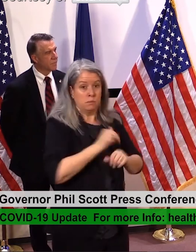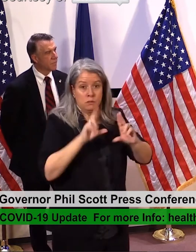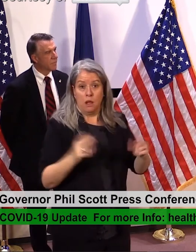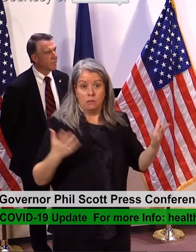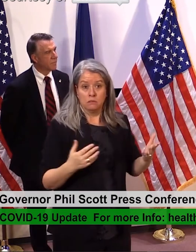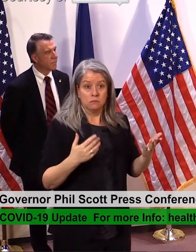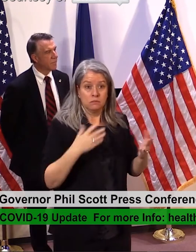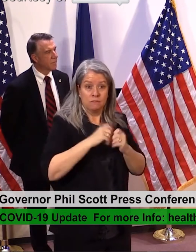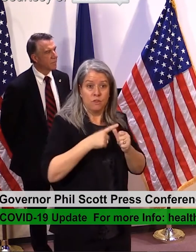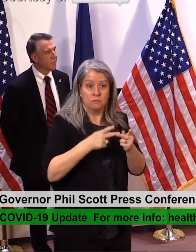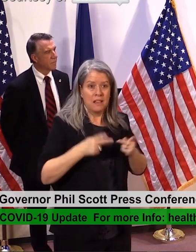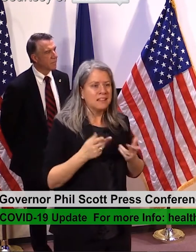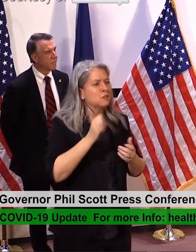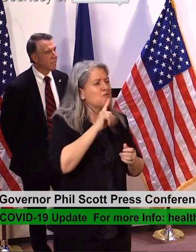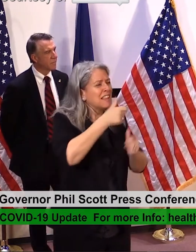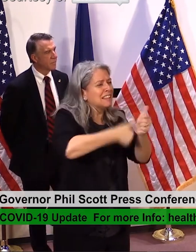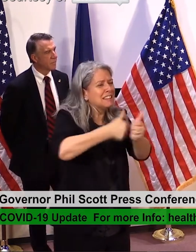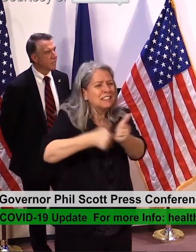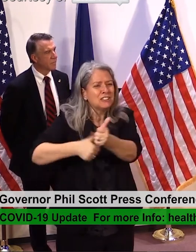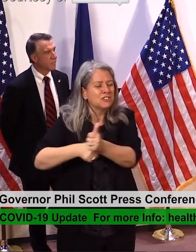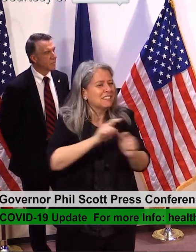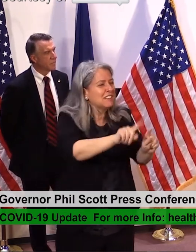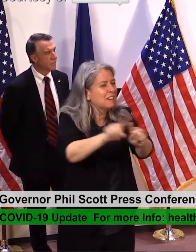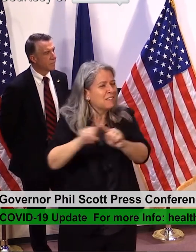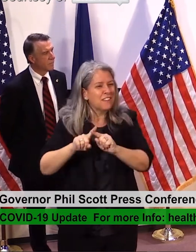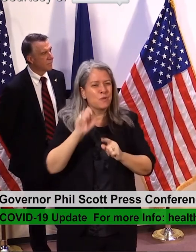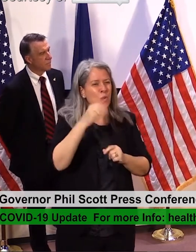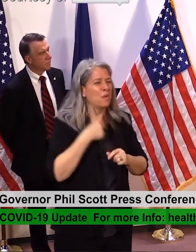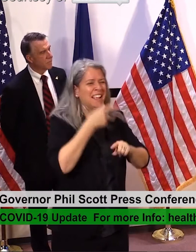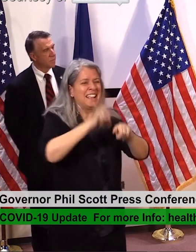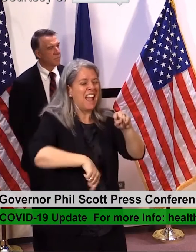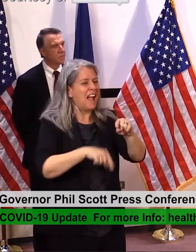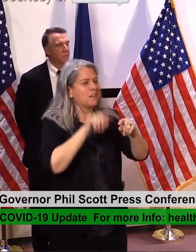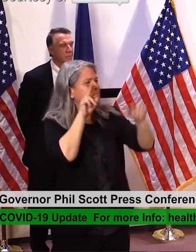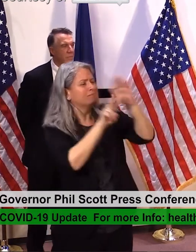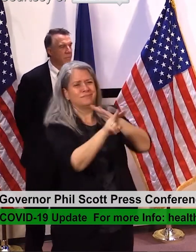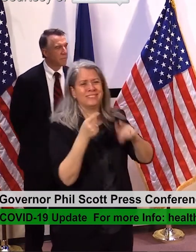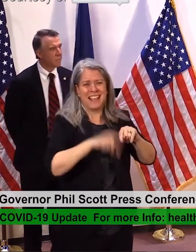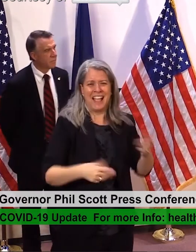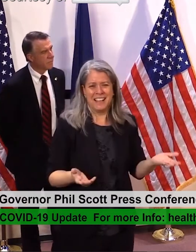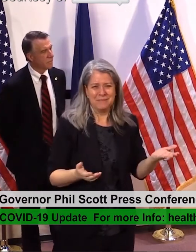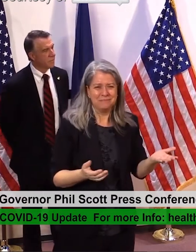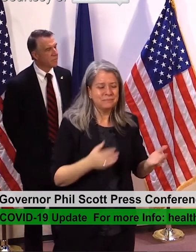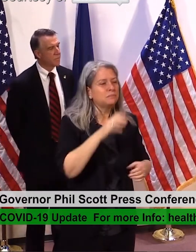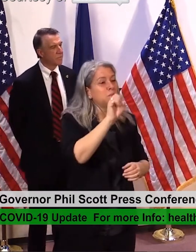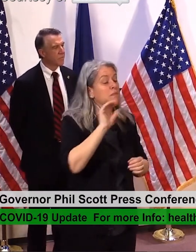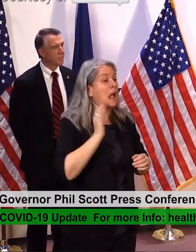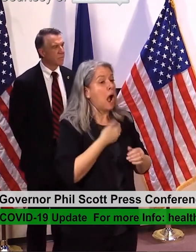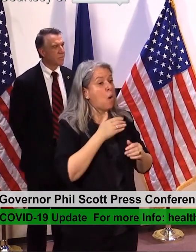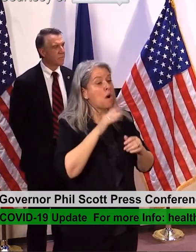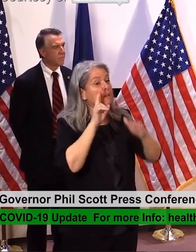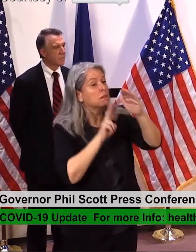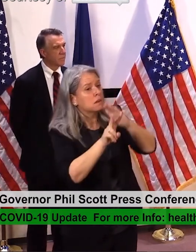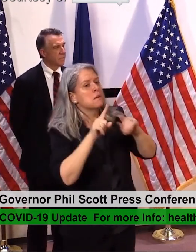modeling the best case scenario, but we're modeling something on the continuum towards worst case. So I'd